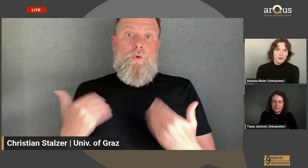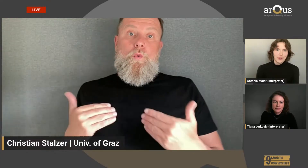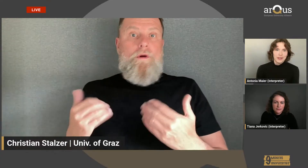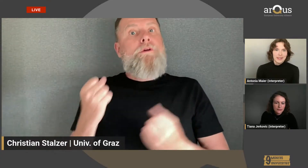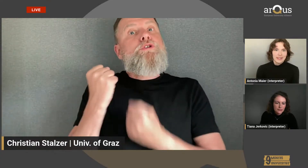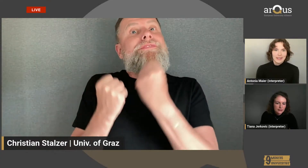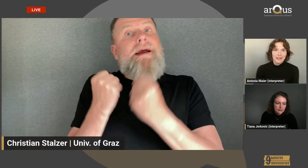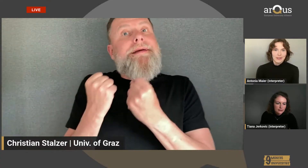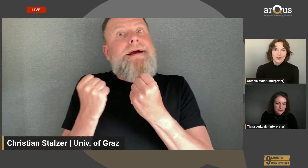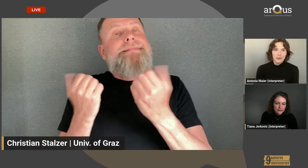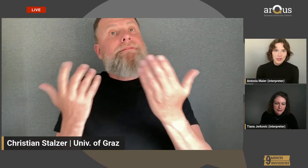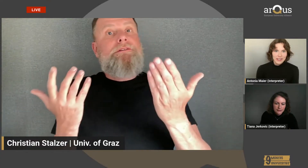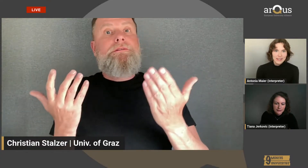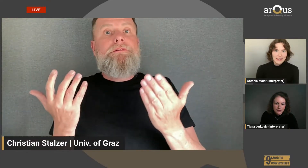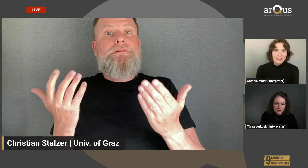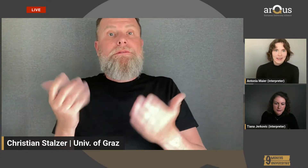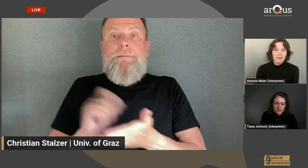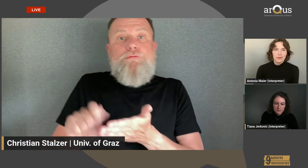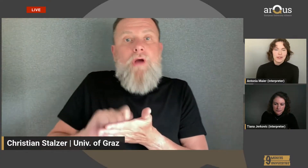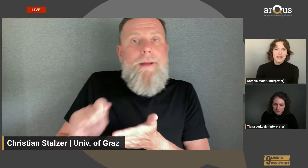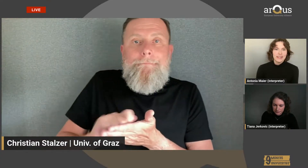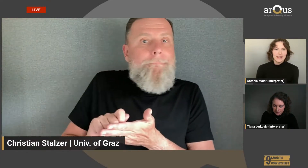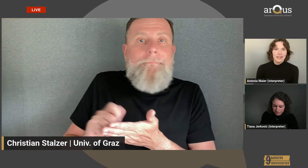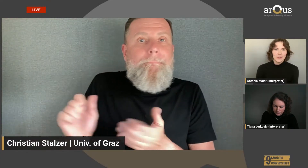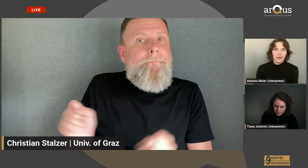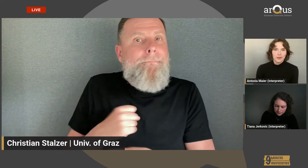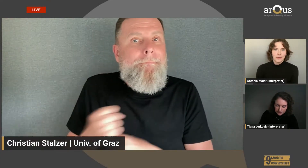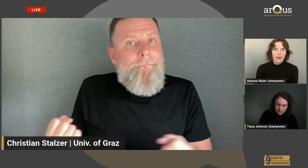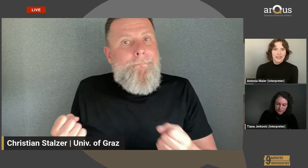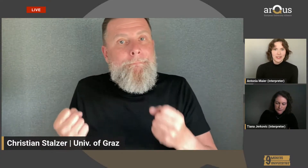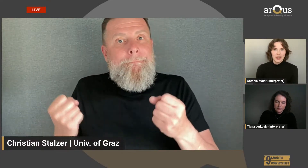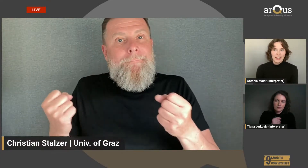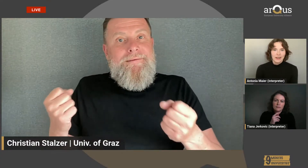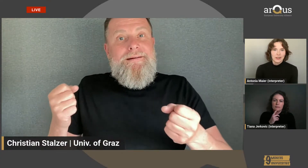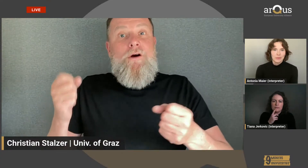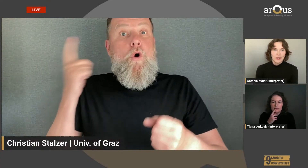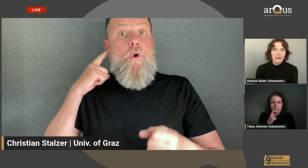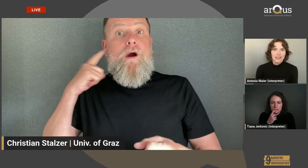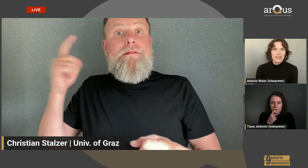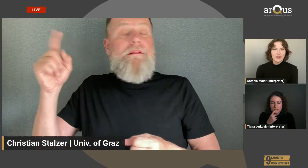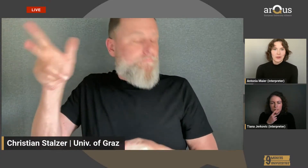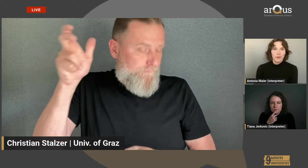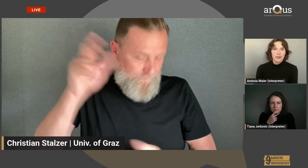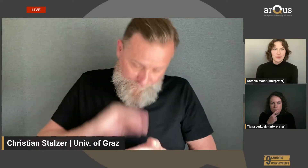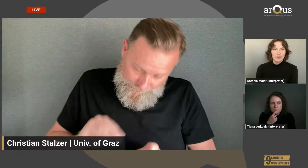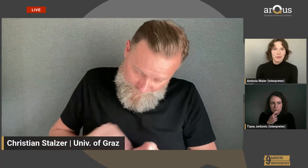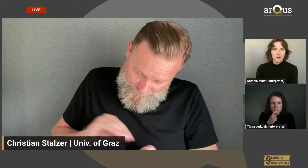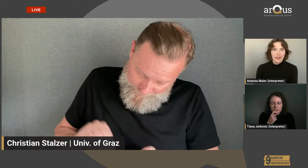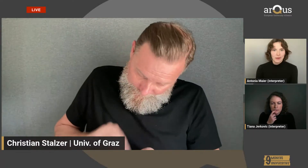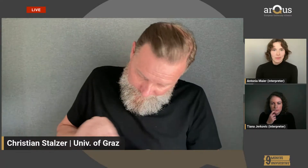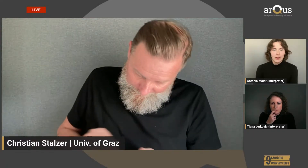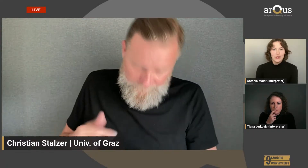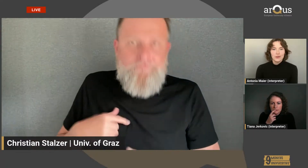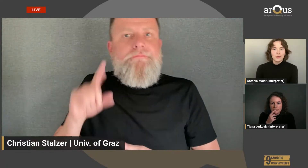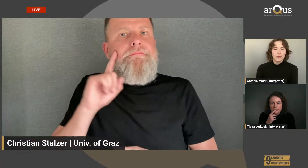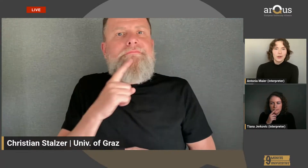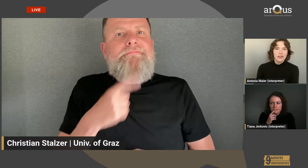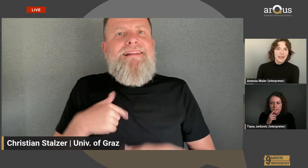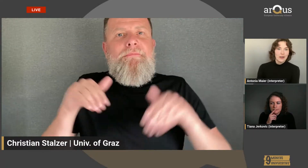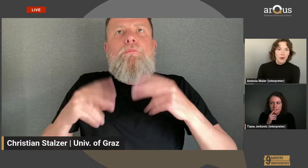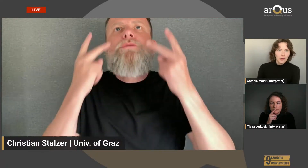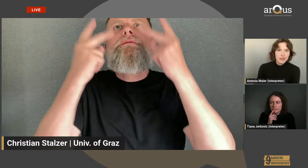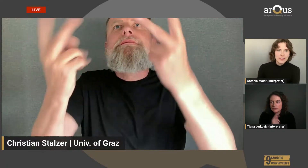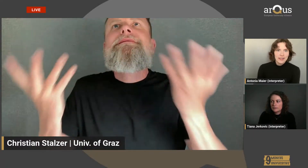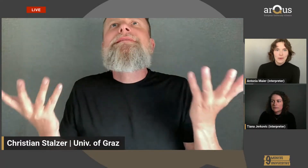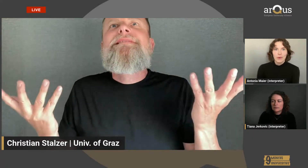So for the students, deaf students, that is also quite the challenge, because it's not possible for them to